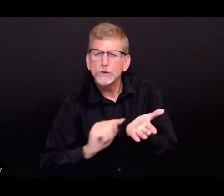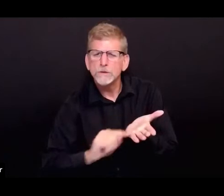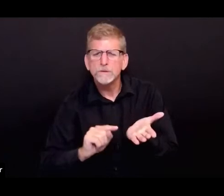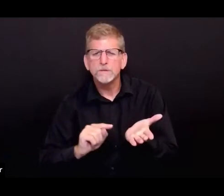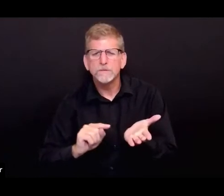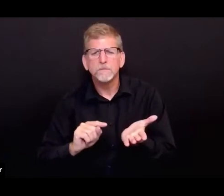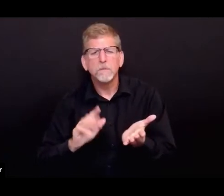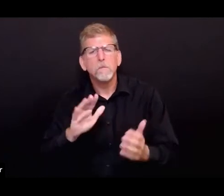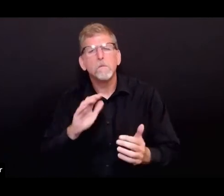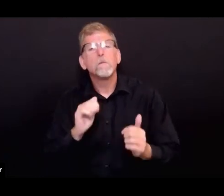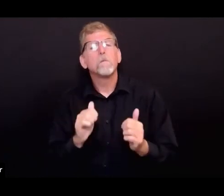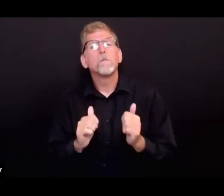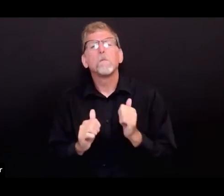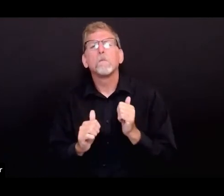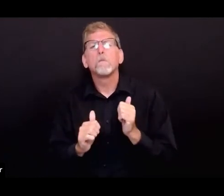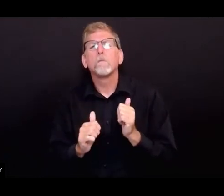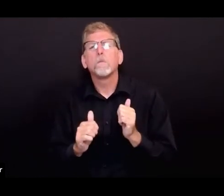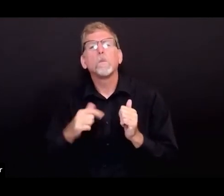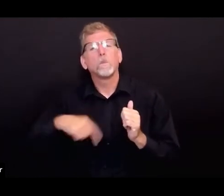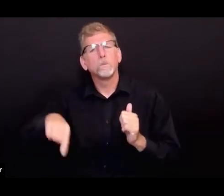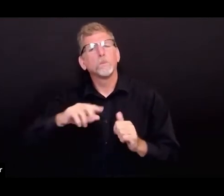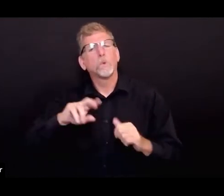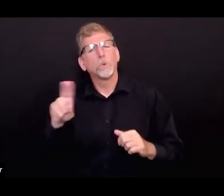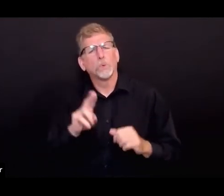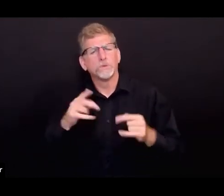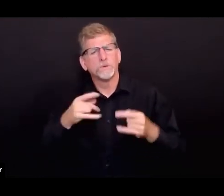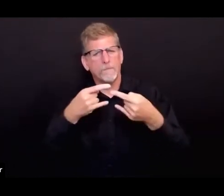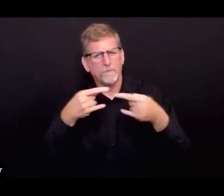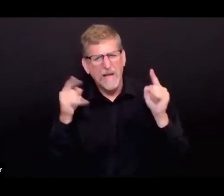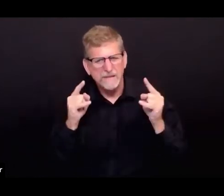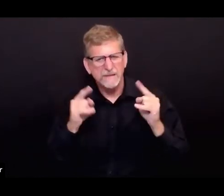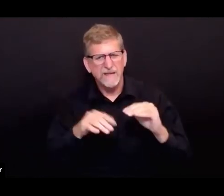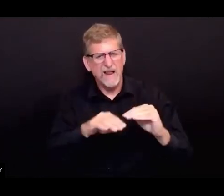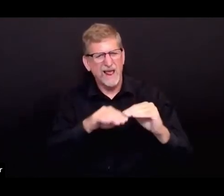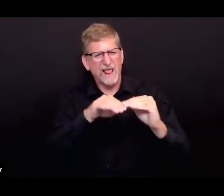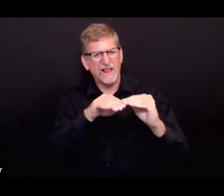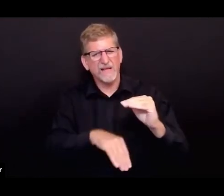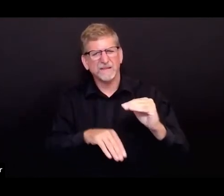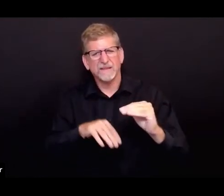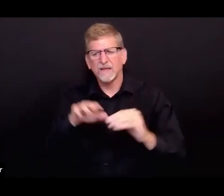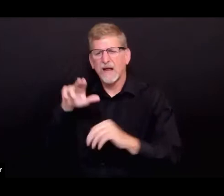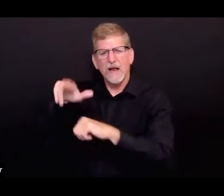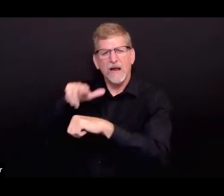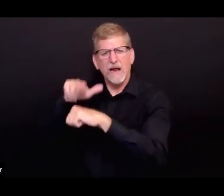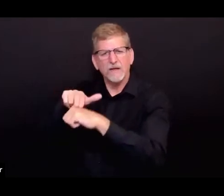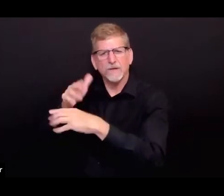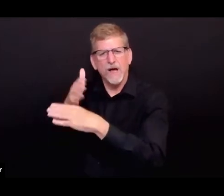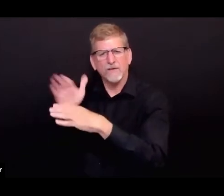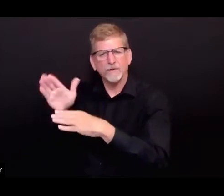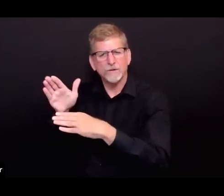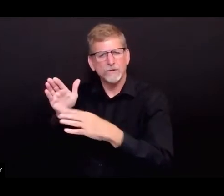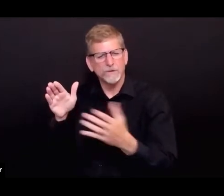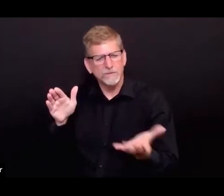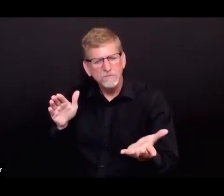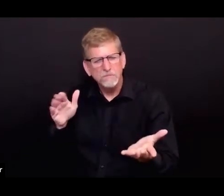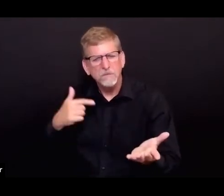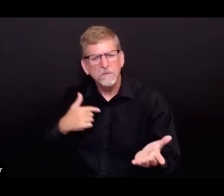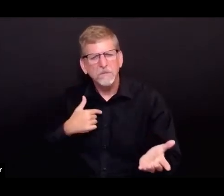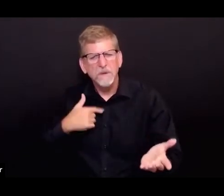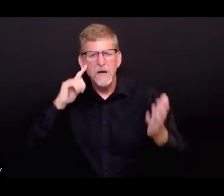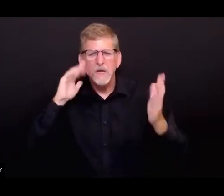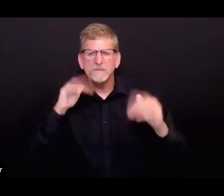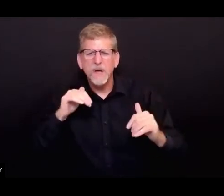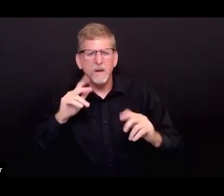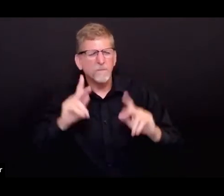the national average. I usually expect Minnesotans to be above average, if you will, in everything. And so at this point in time, we